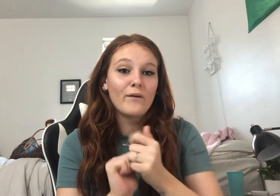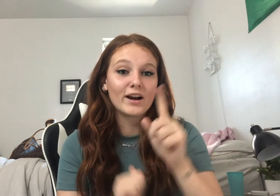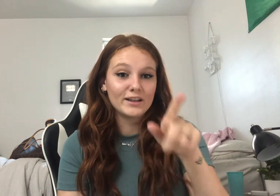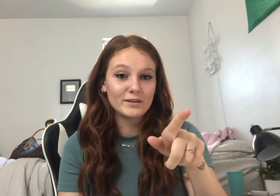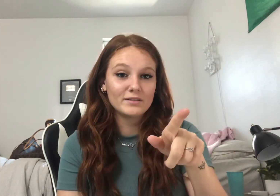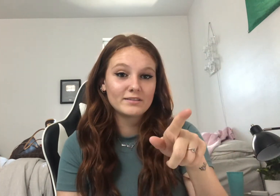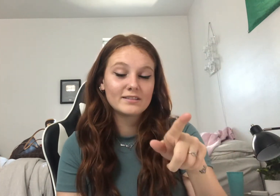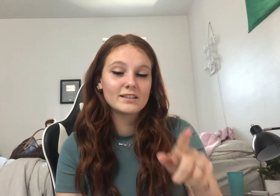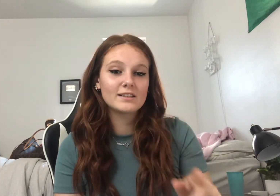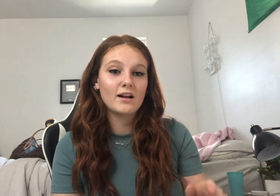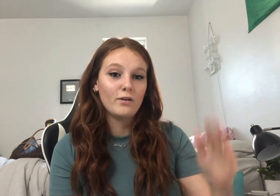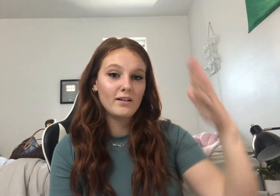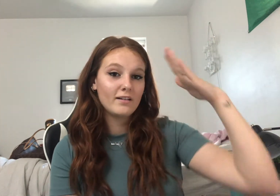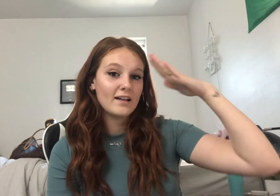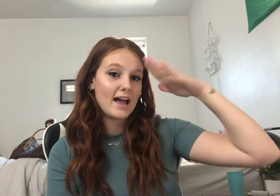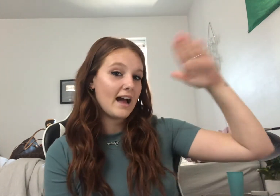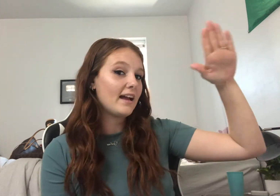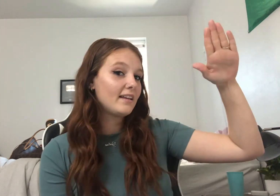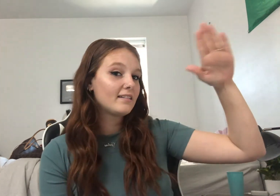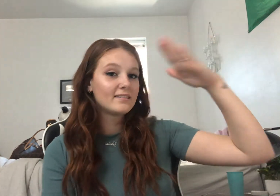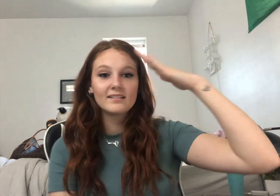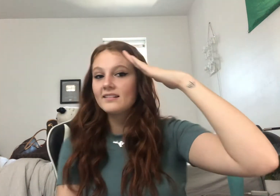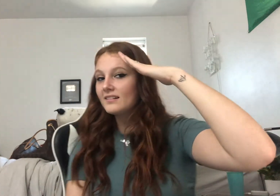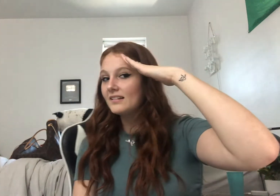you? So, hi,